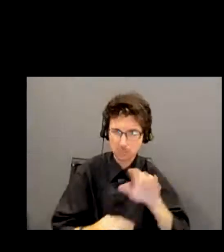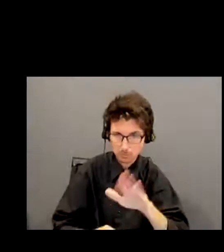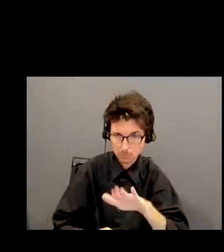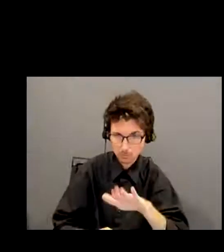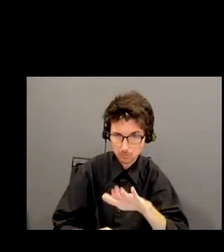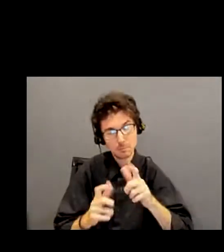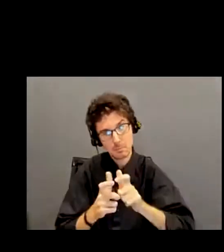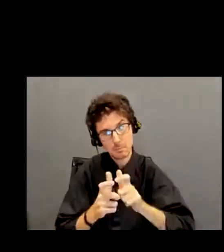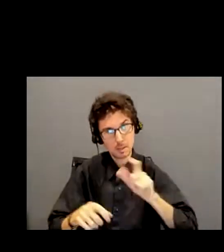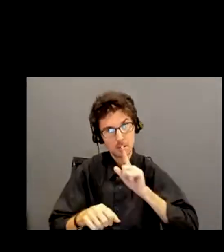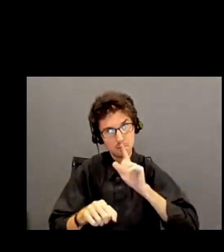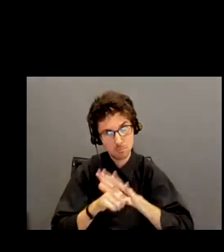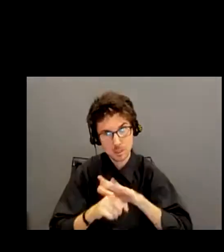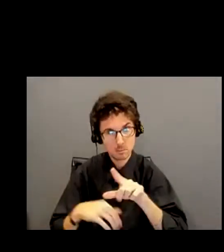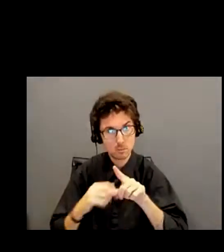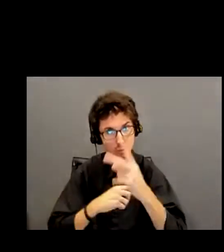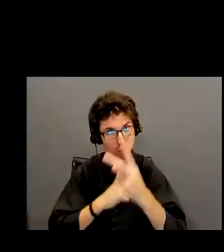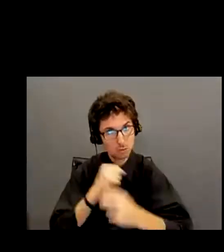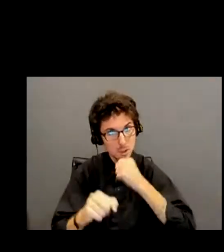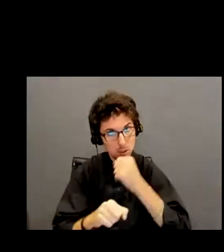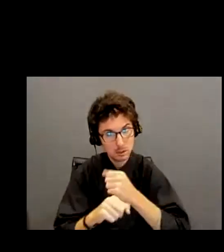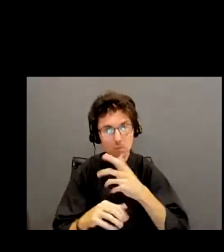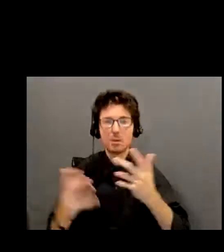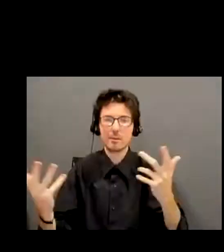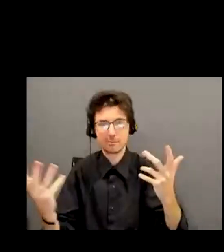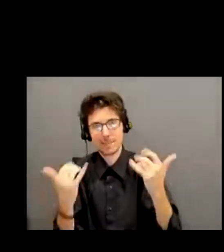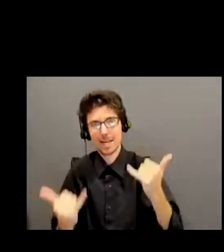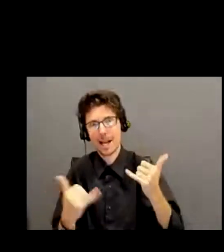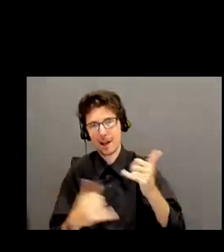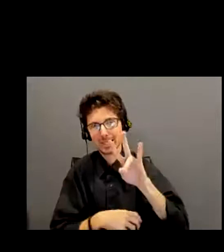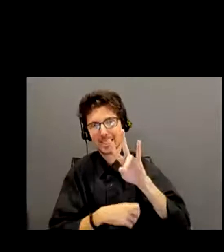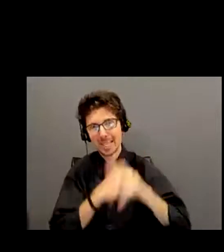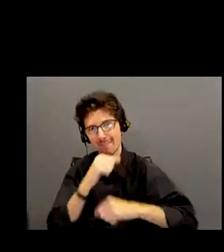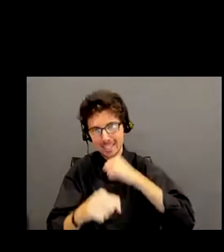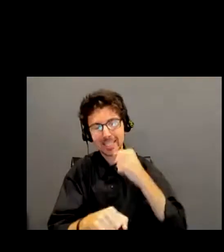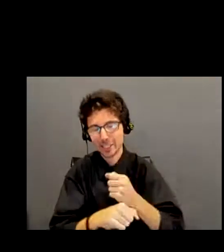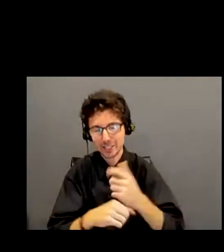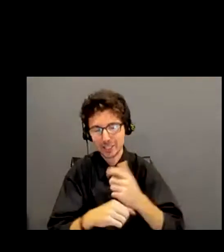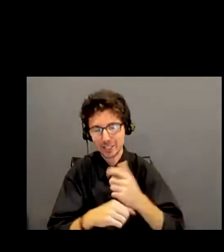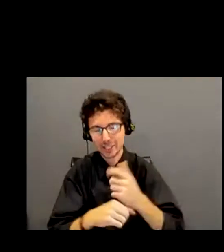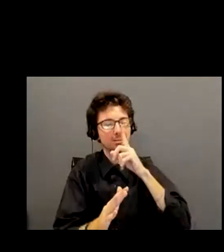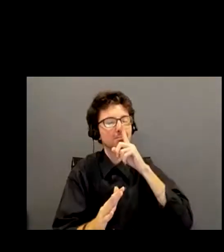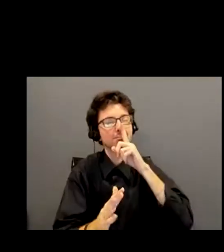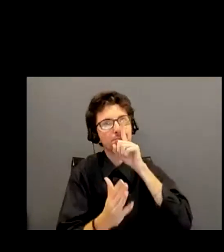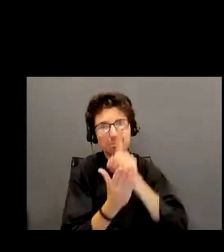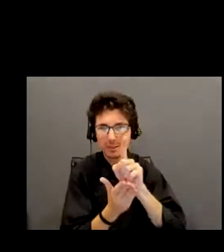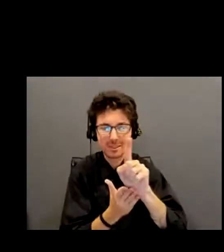least 2 years. So 7+ years later, I have madly fallen in love with that place.